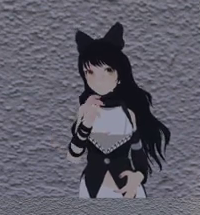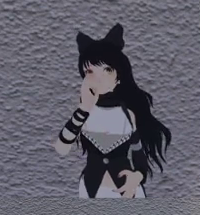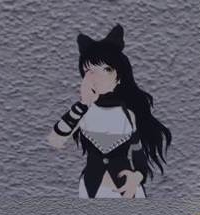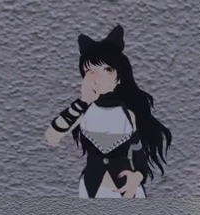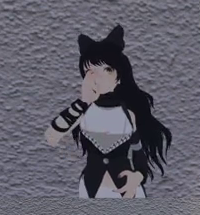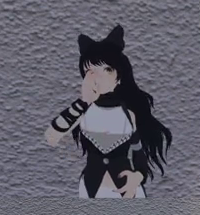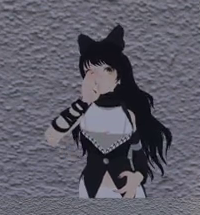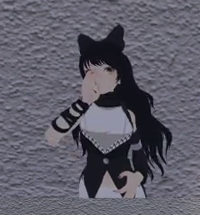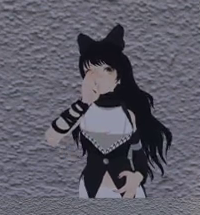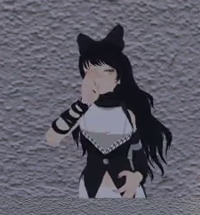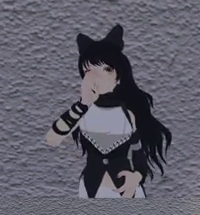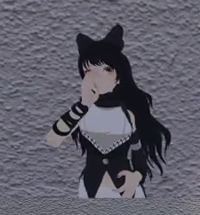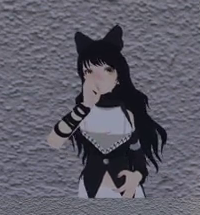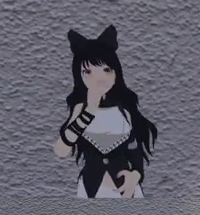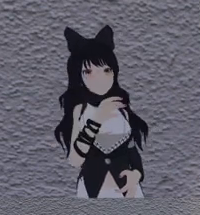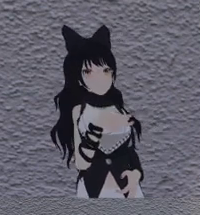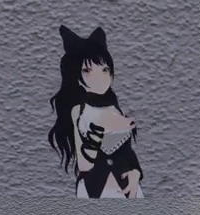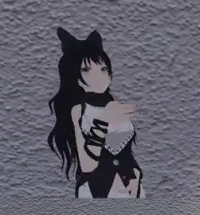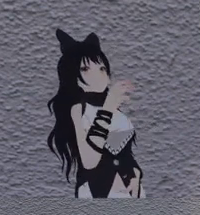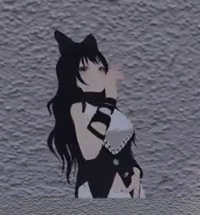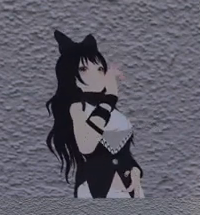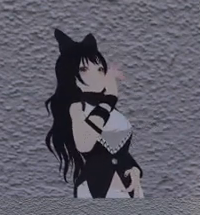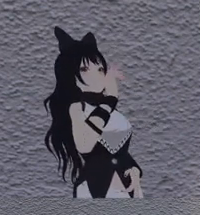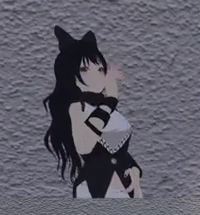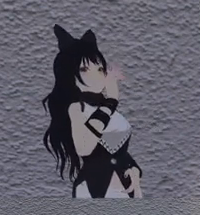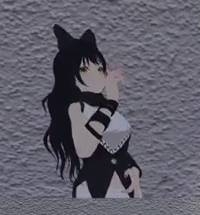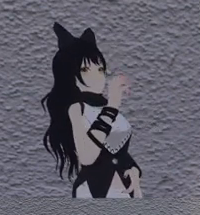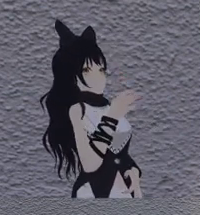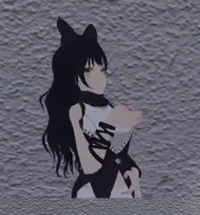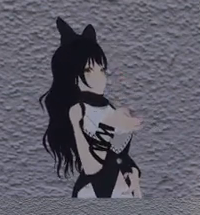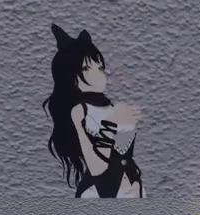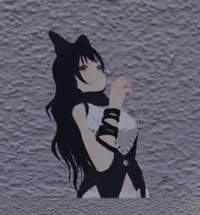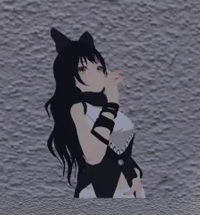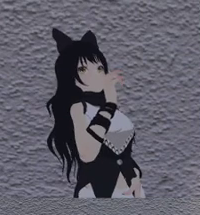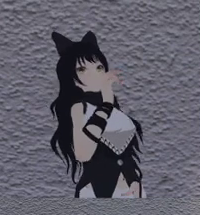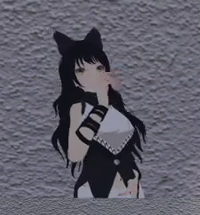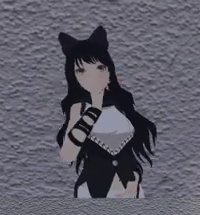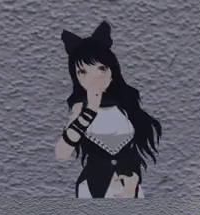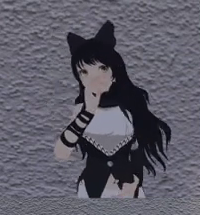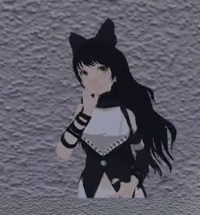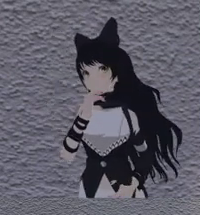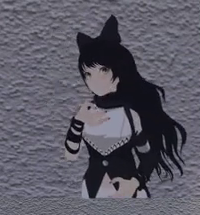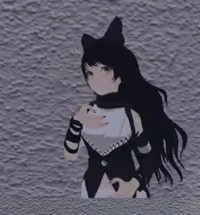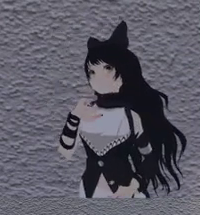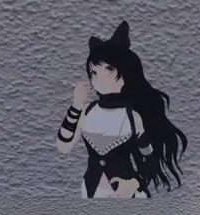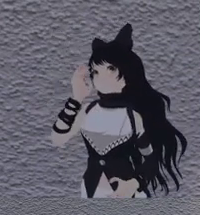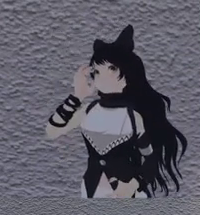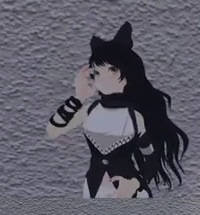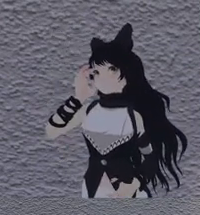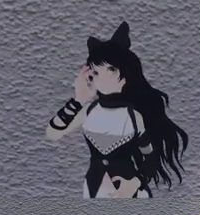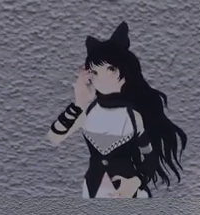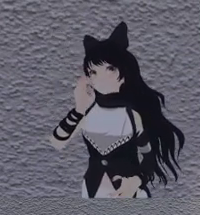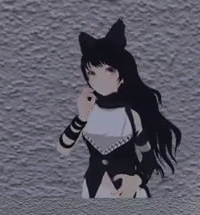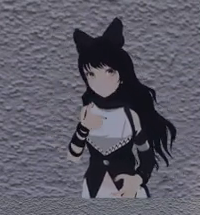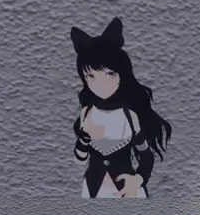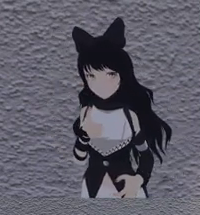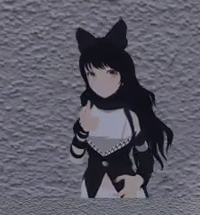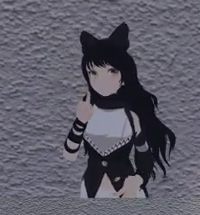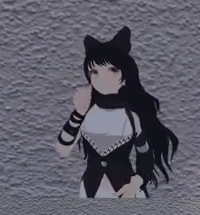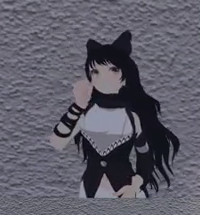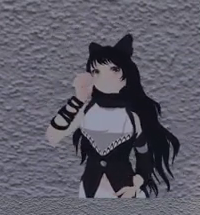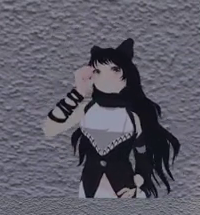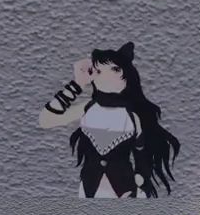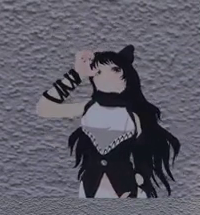Drink. Drink. You have that glass of water, and you're taking a drink. Drink.